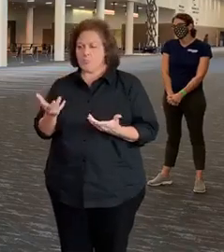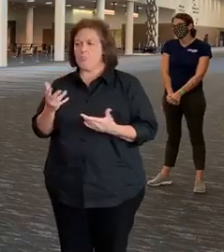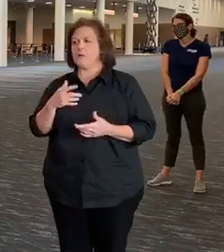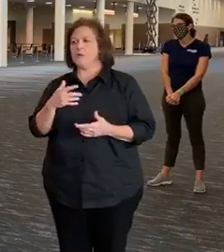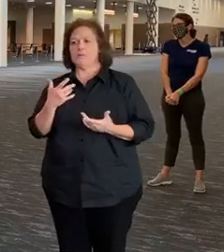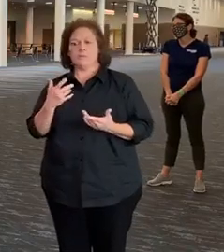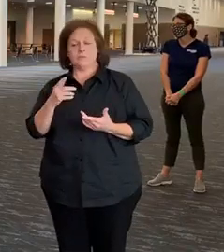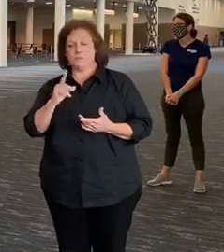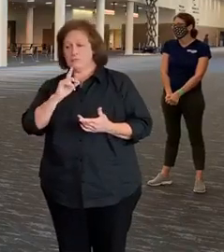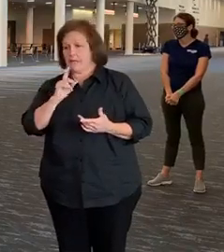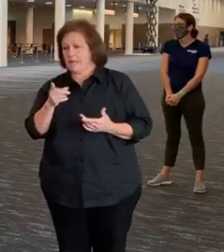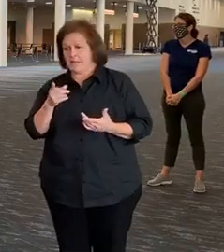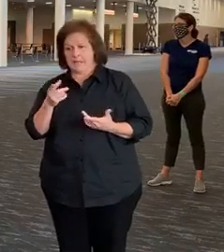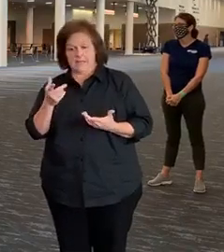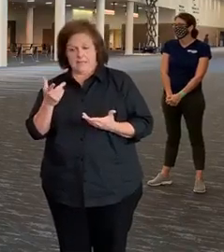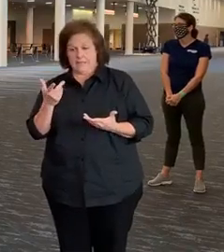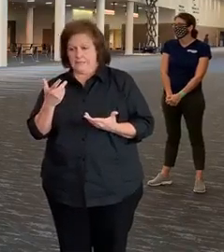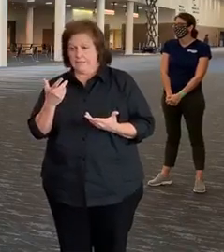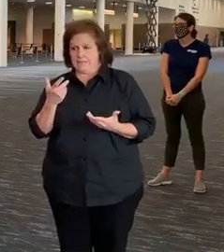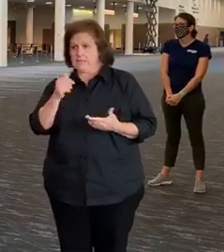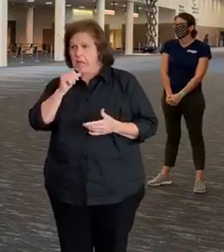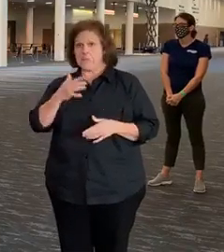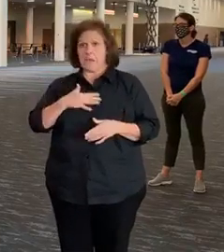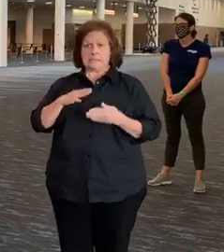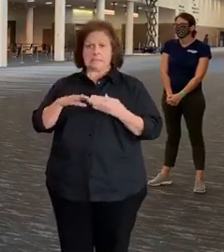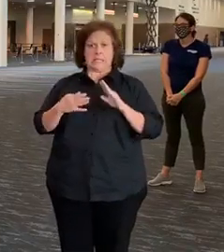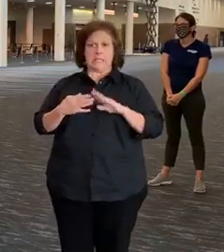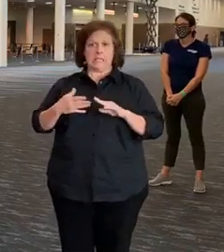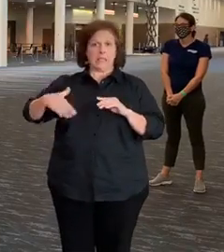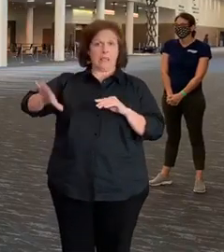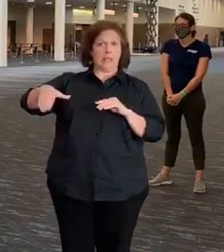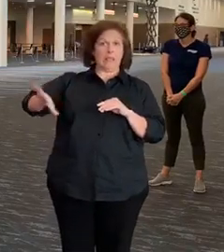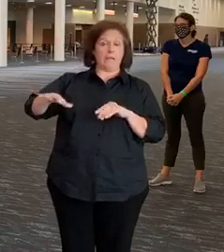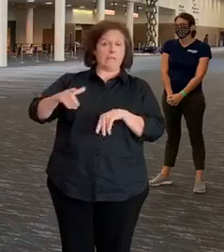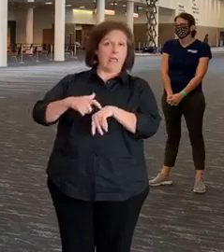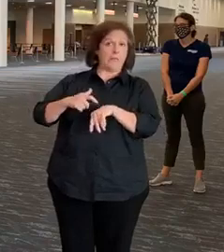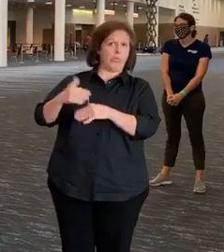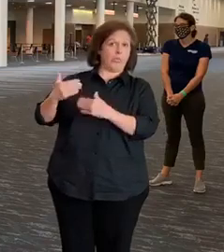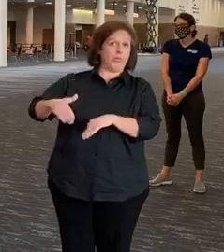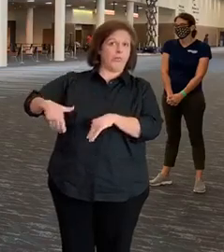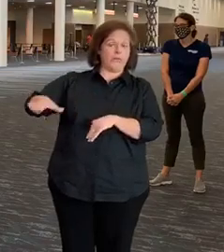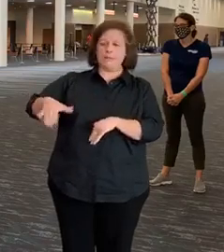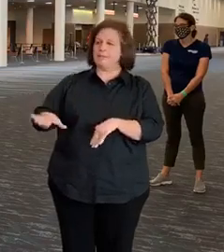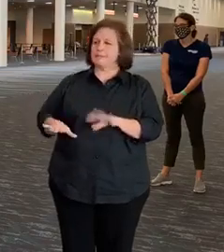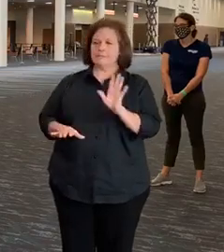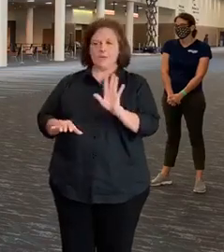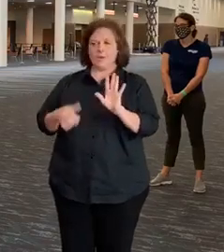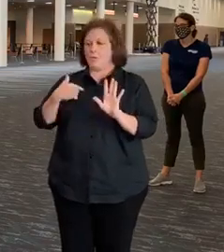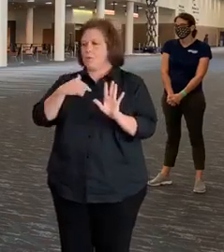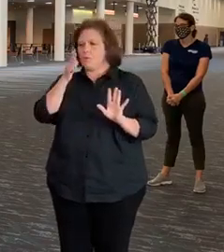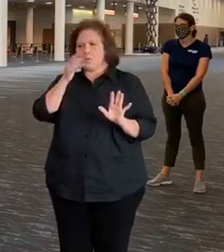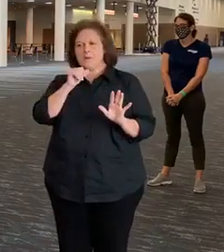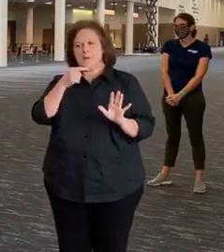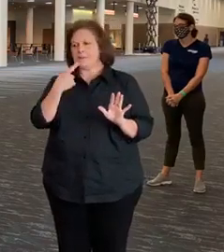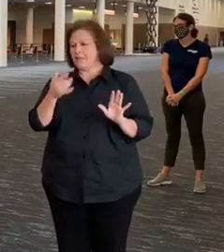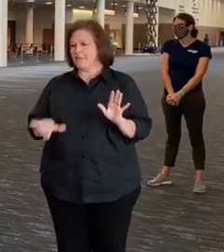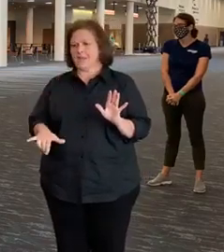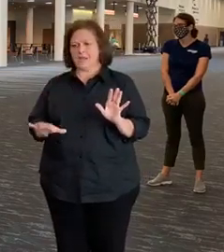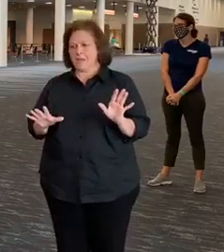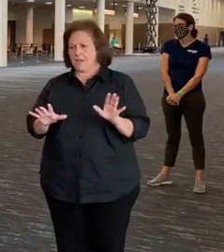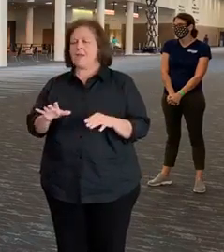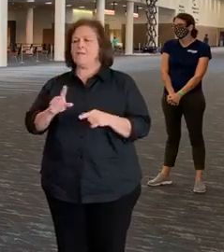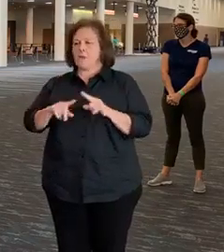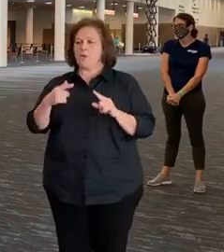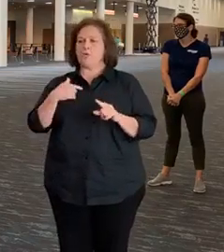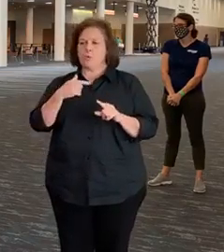will be no thought of saying, hey, not my city, or hey, the time is up. That's not going to come from our city, but what will come